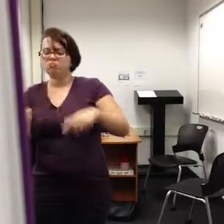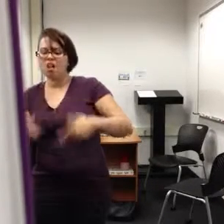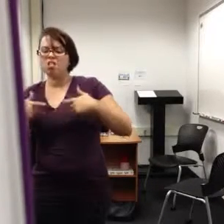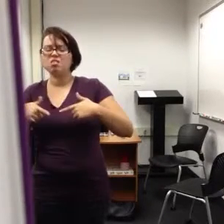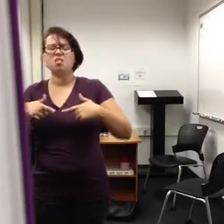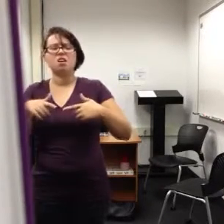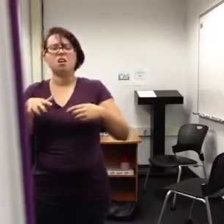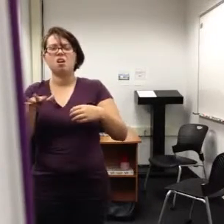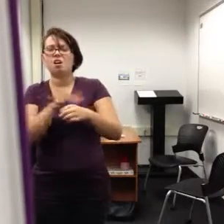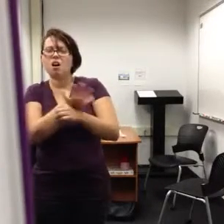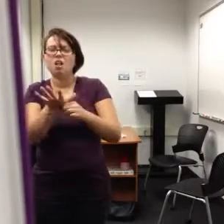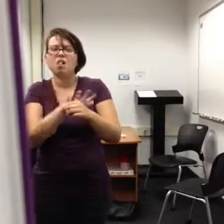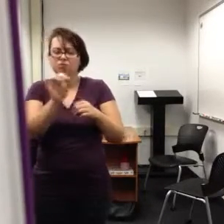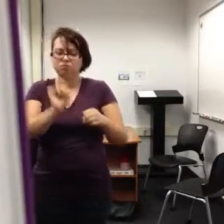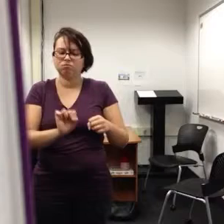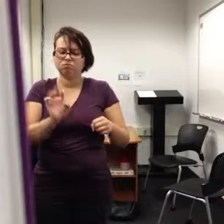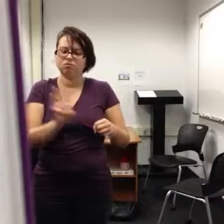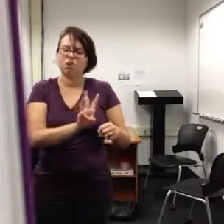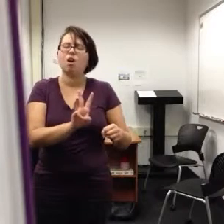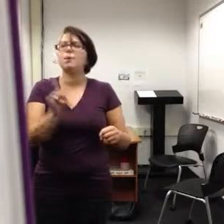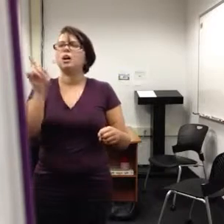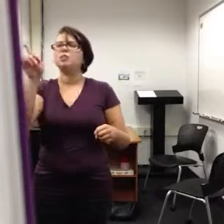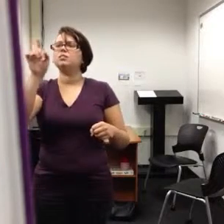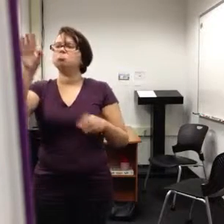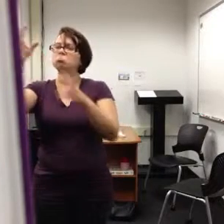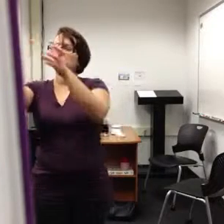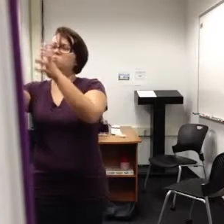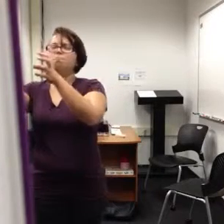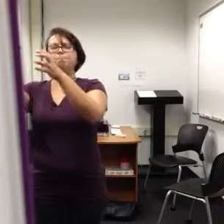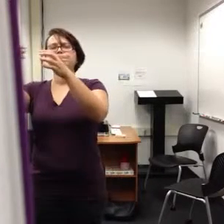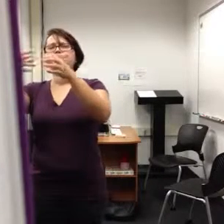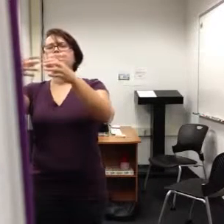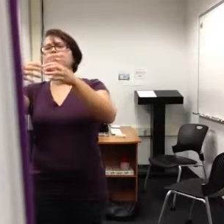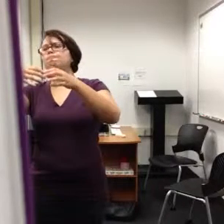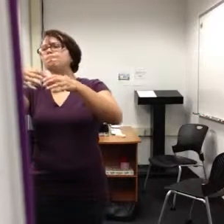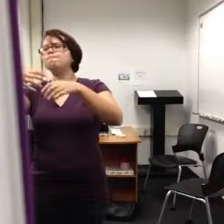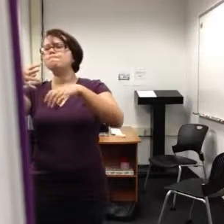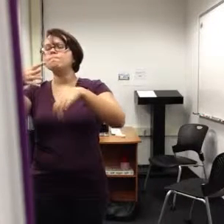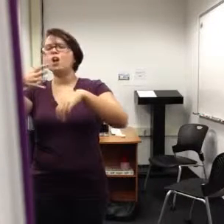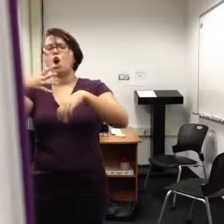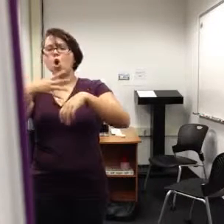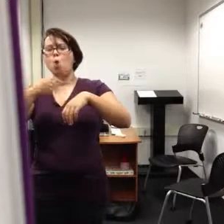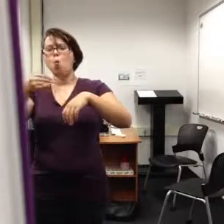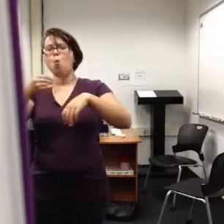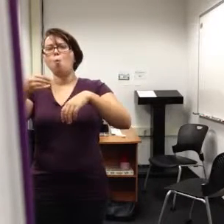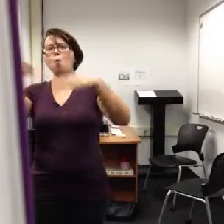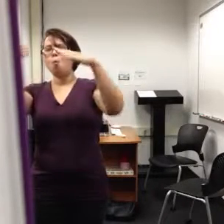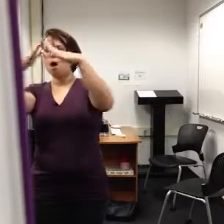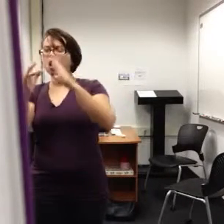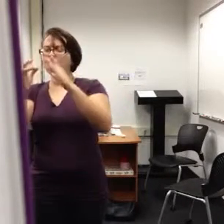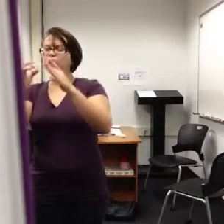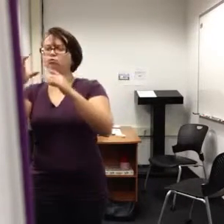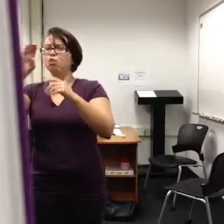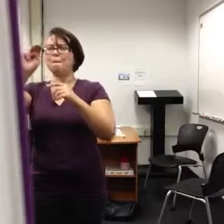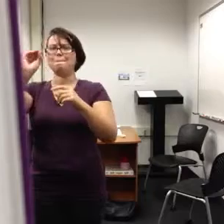Jackson is the one who brought the mob to the White House. Mud on their boots and all. He thought it was fine. Most